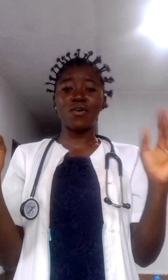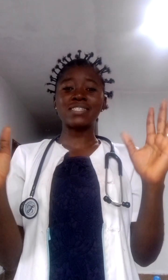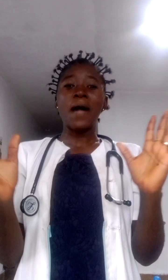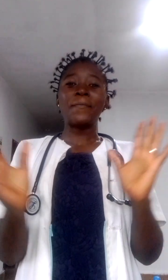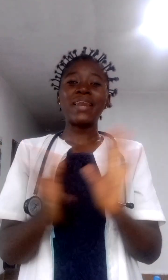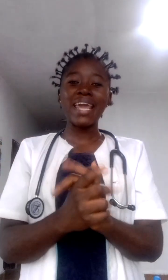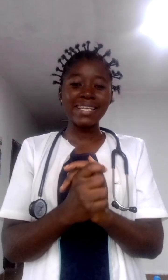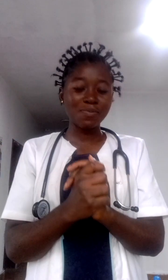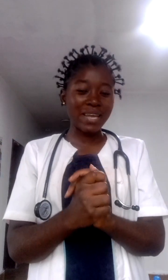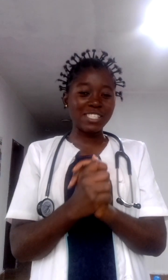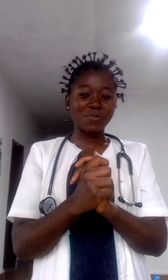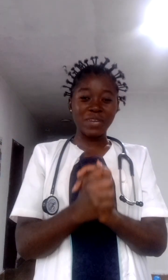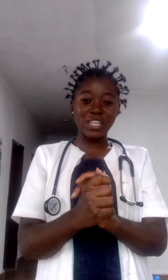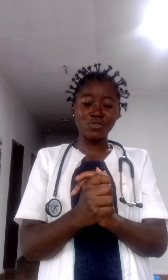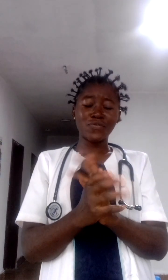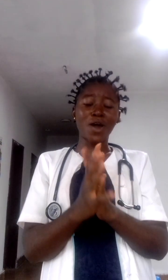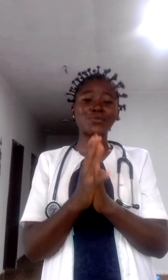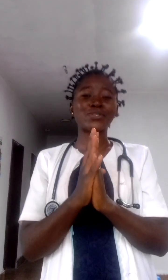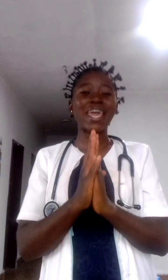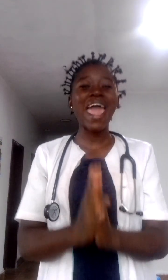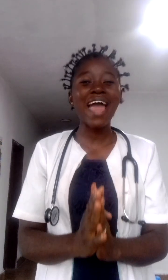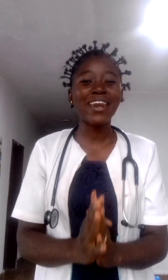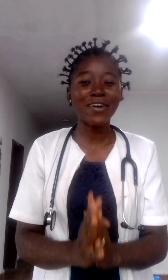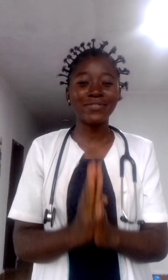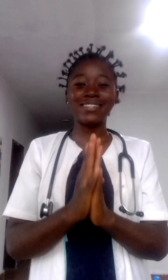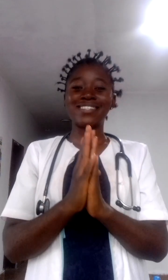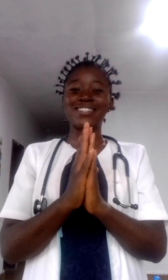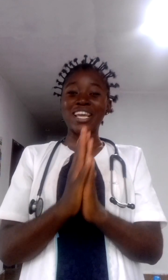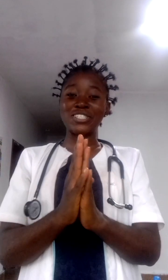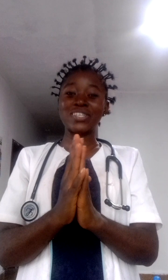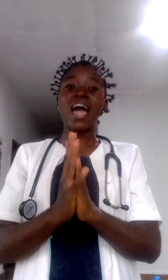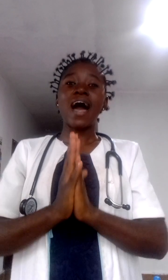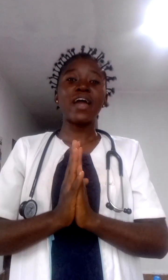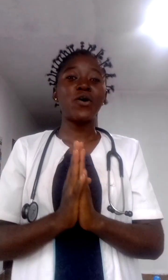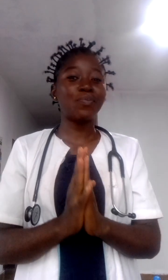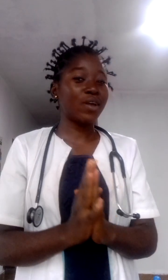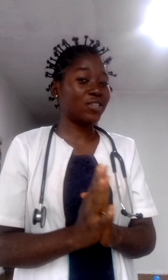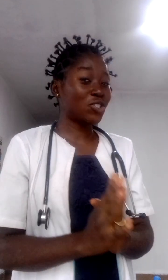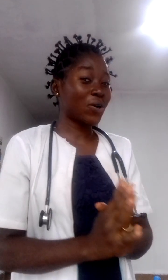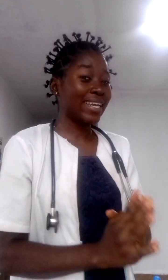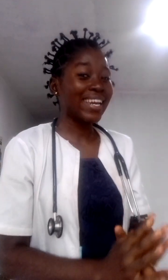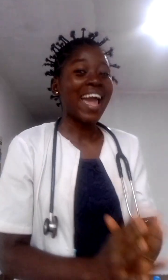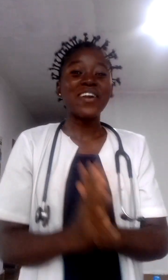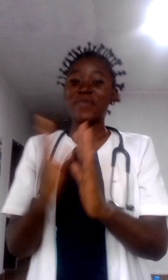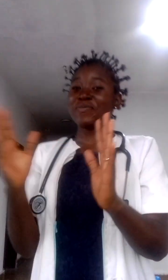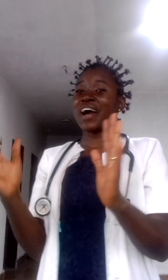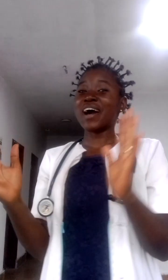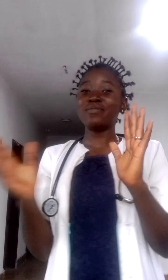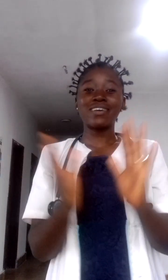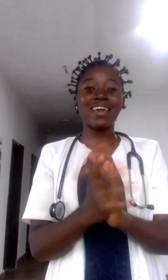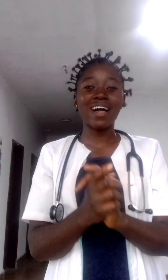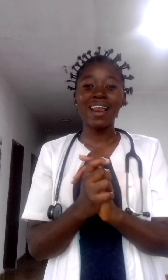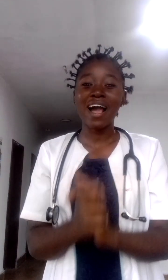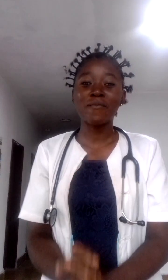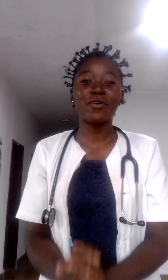ones. Please, please, please, you've come to the end of this session. I hope you enjoyed it. Remember, I'm your girl, I go